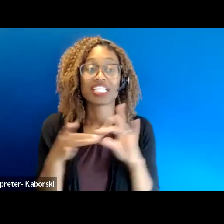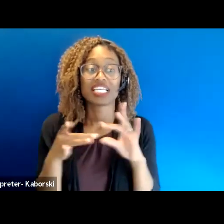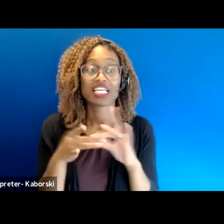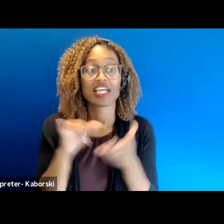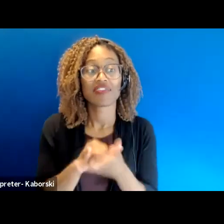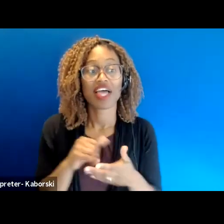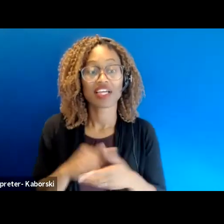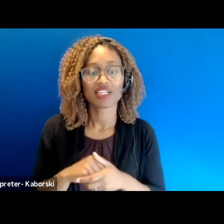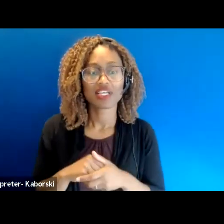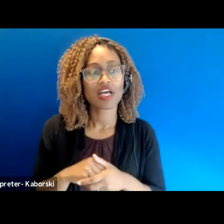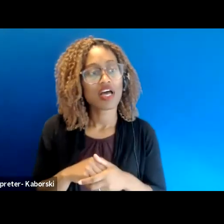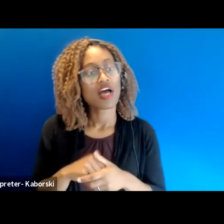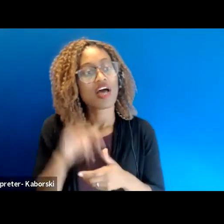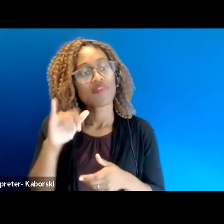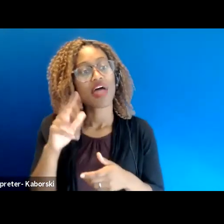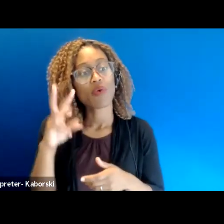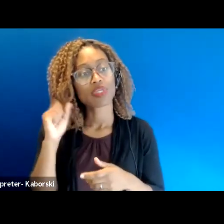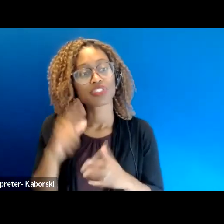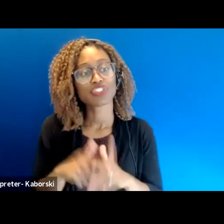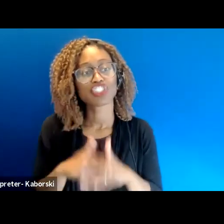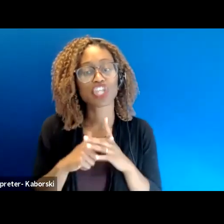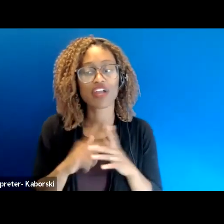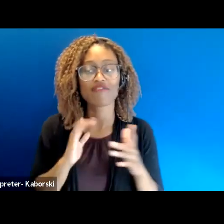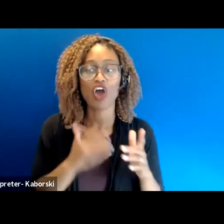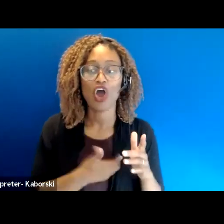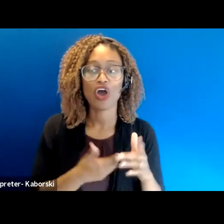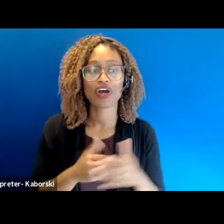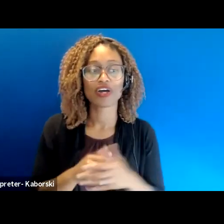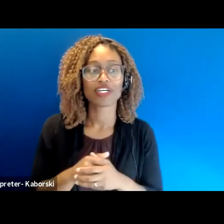was kind of the start of our